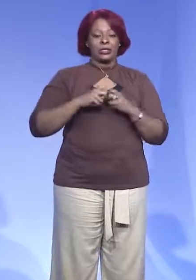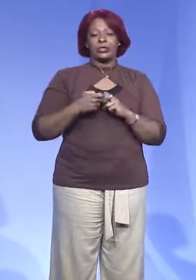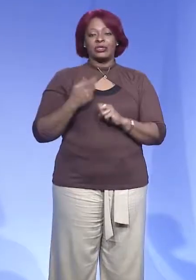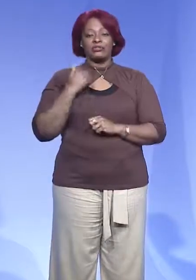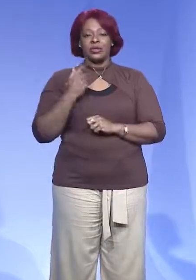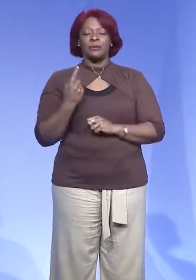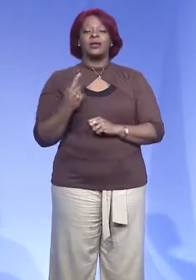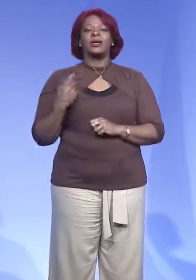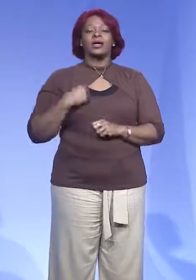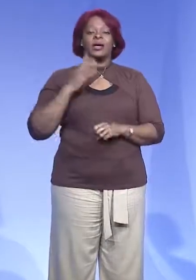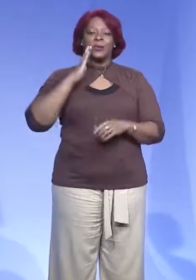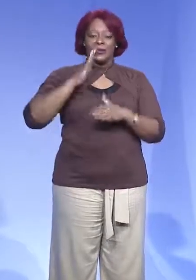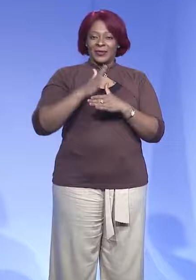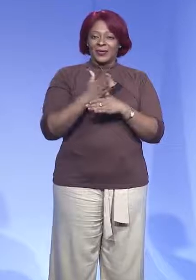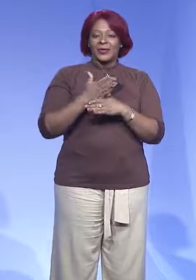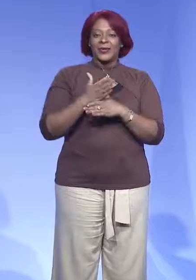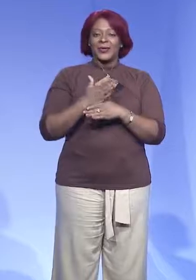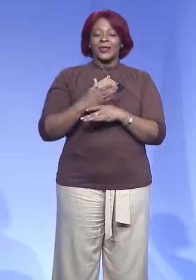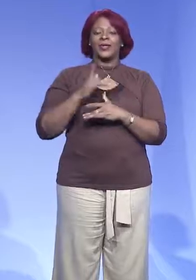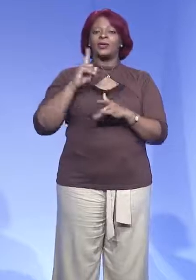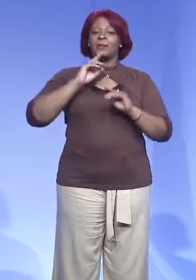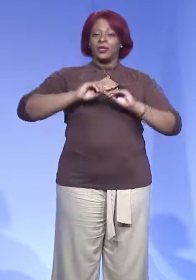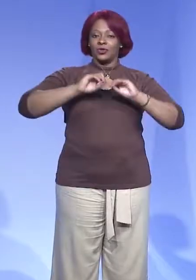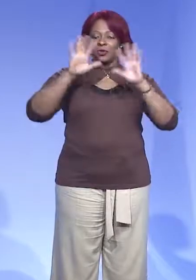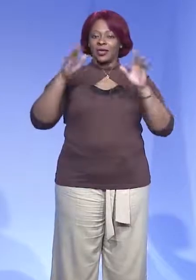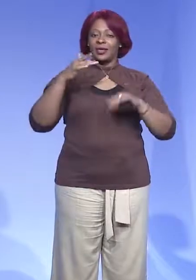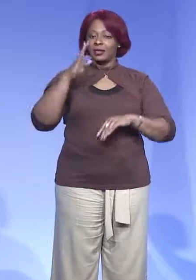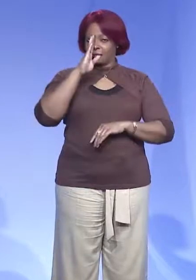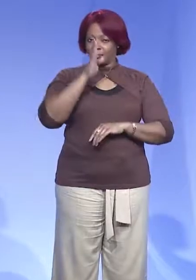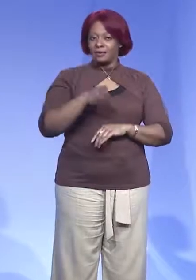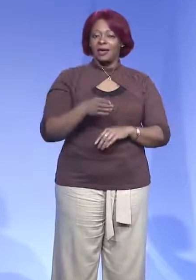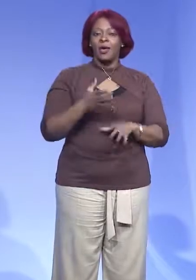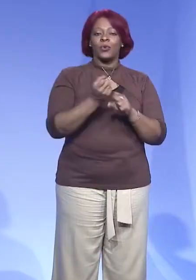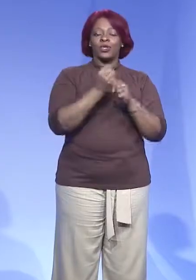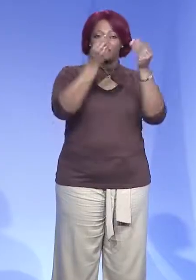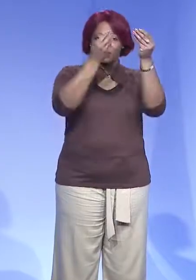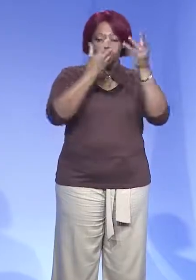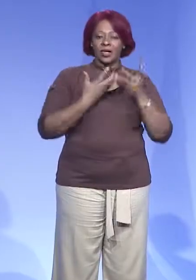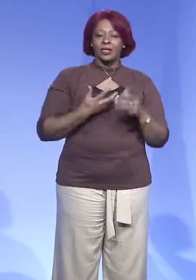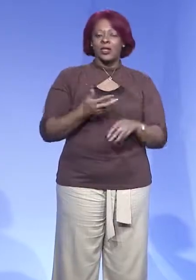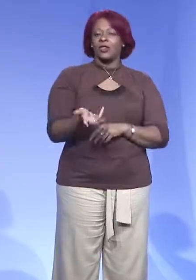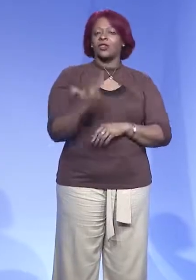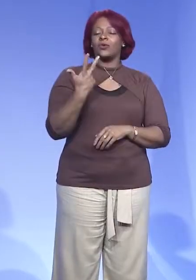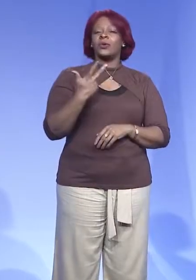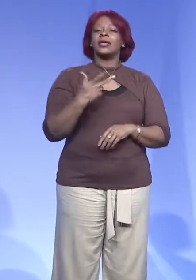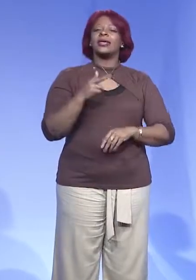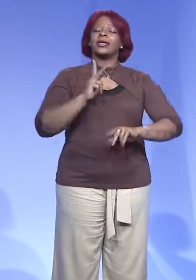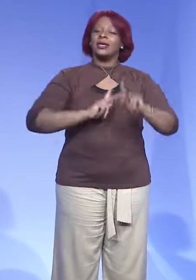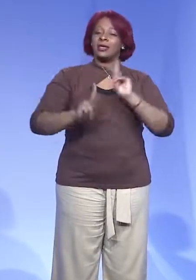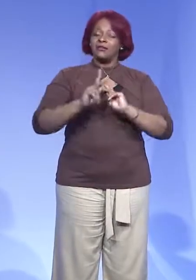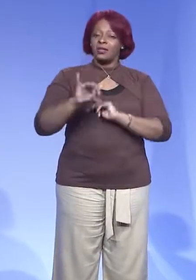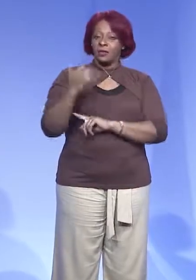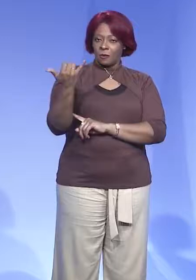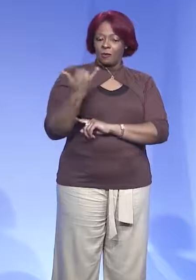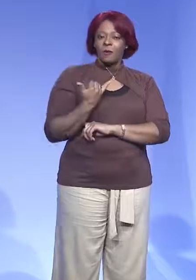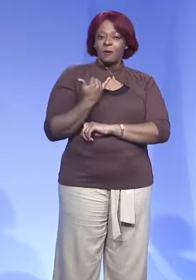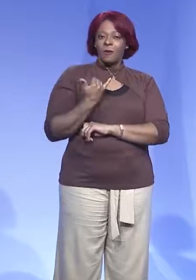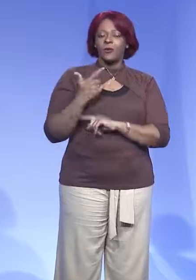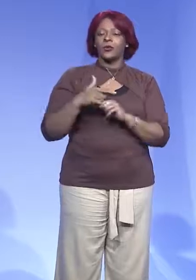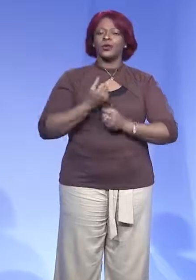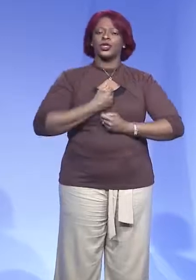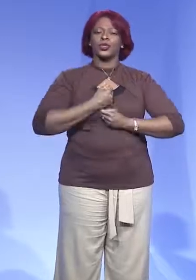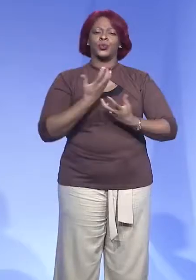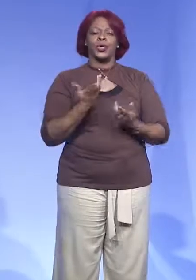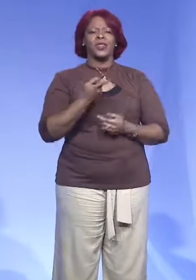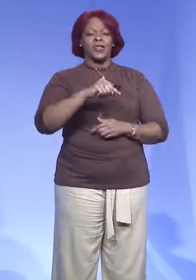I will share, in being transparent, I received notification that there were 3 individuals that called to express